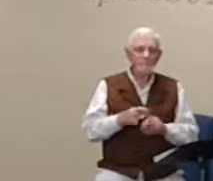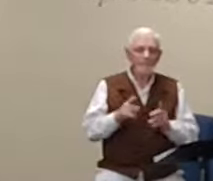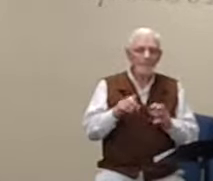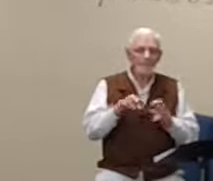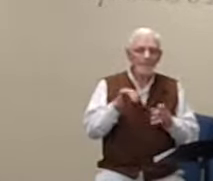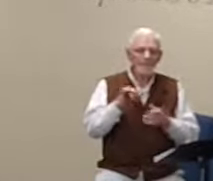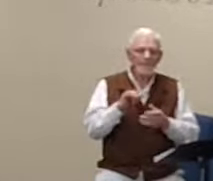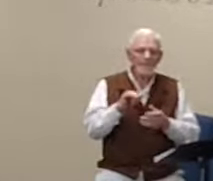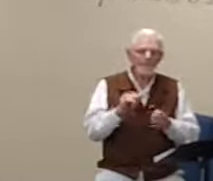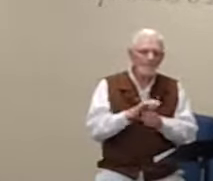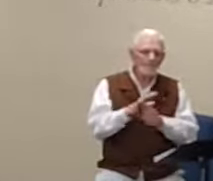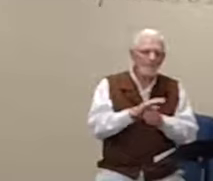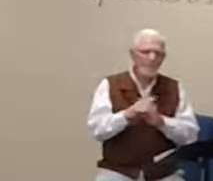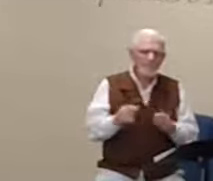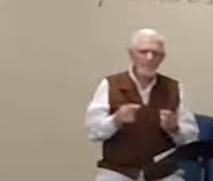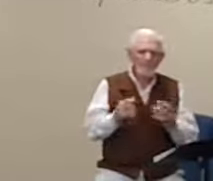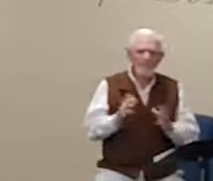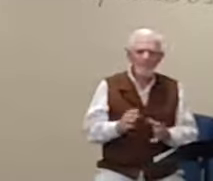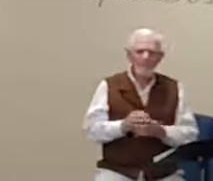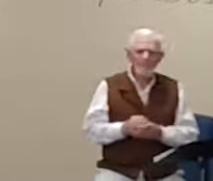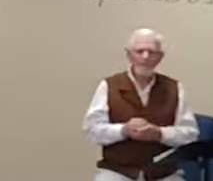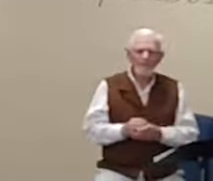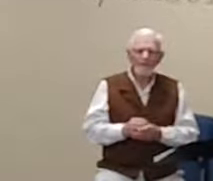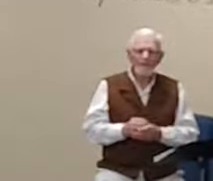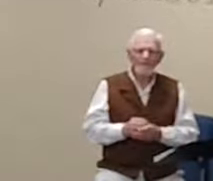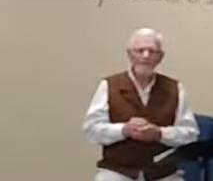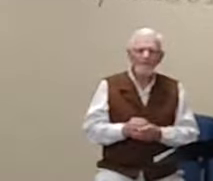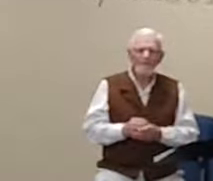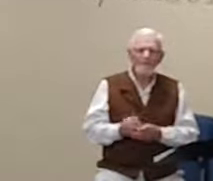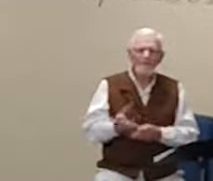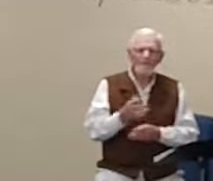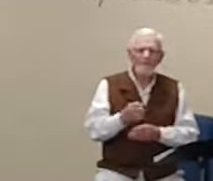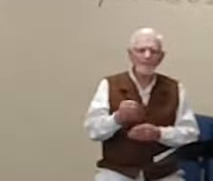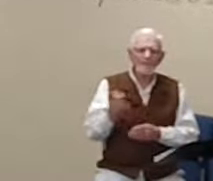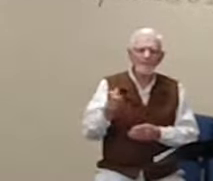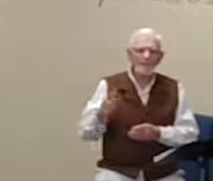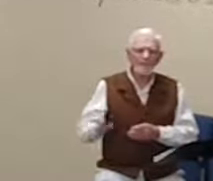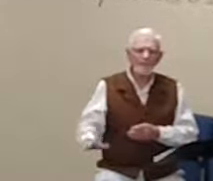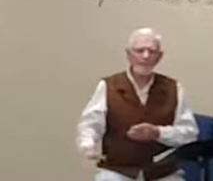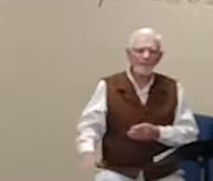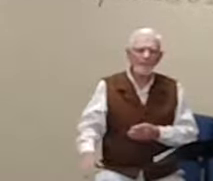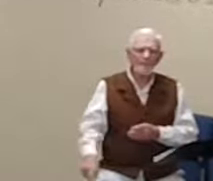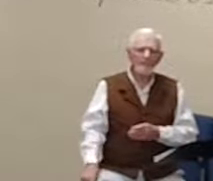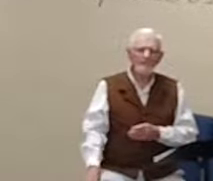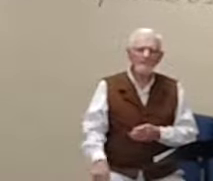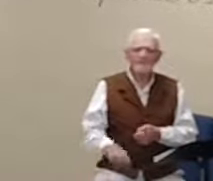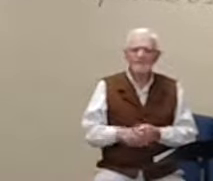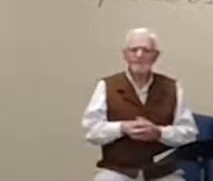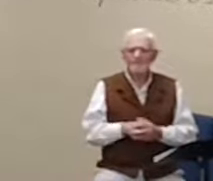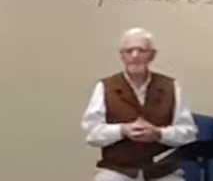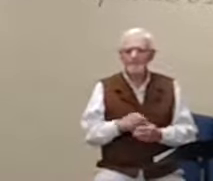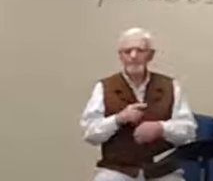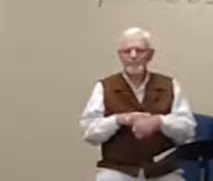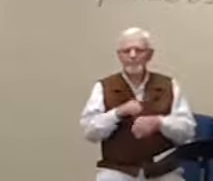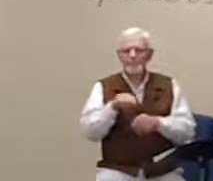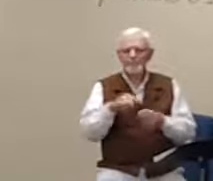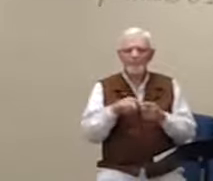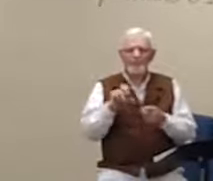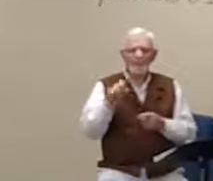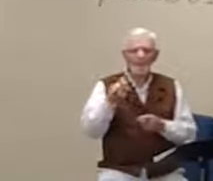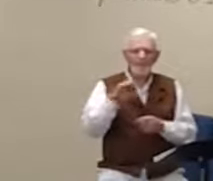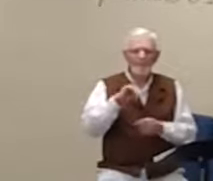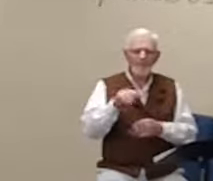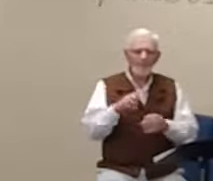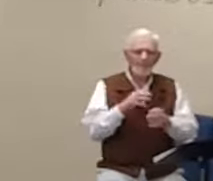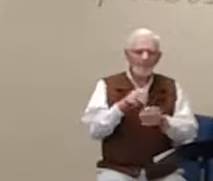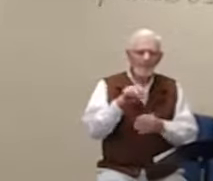enough sinning to really definitely deserve hell, that's for sure. And I just remember the times whenever I was sober and the music